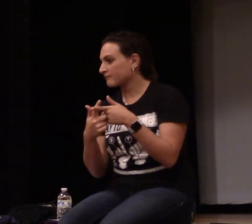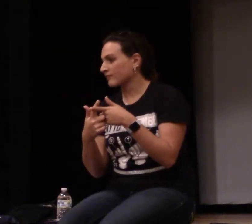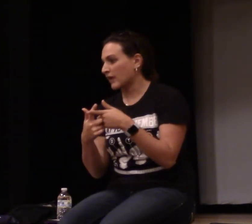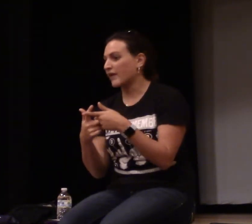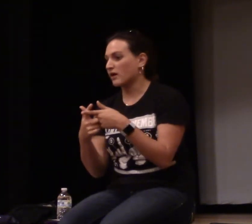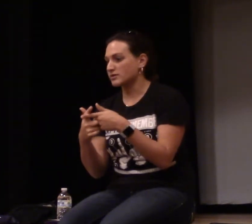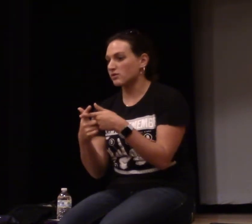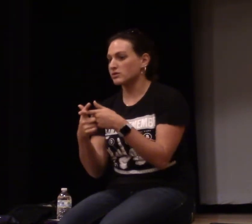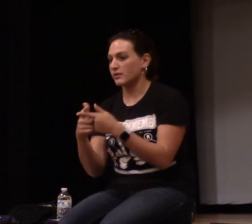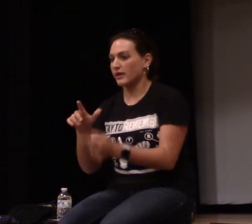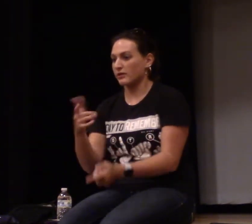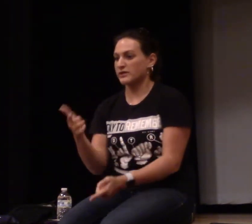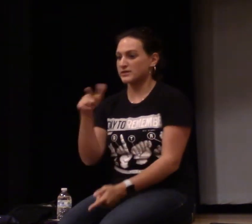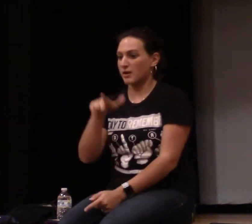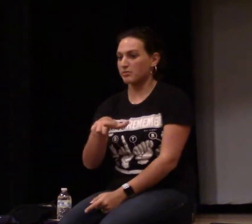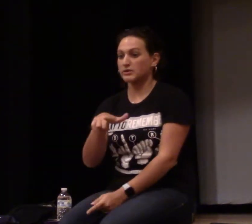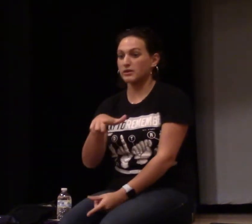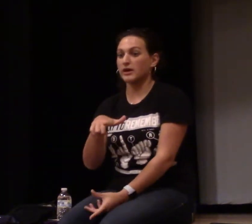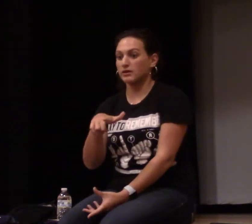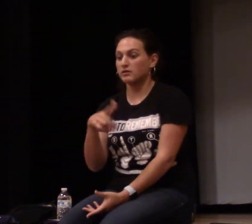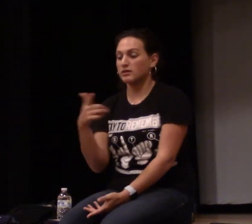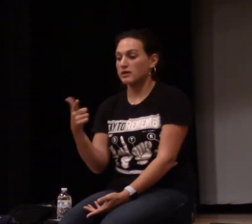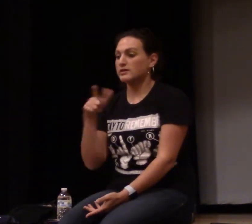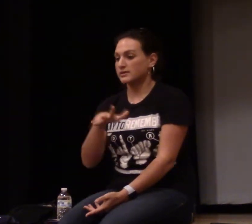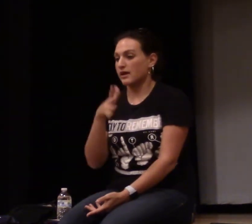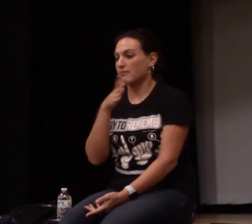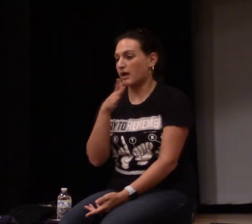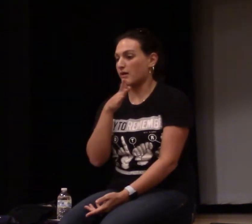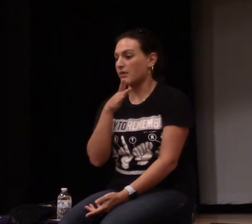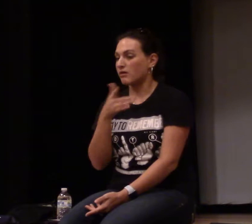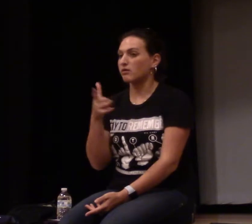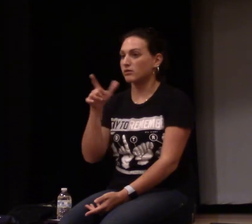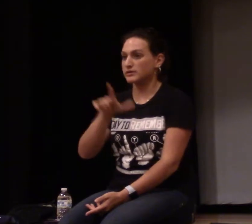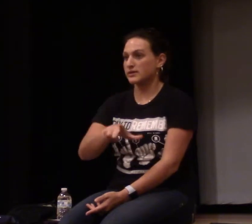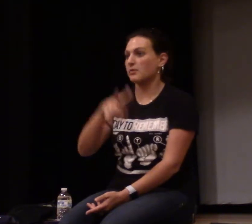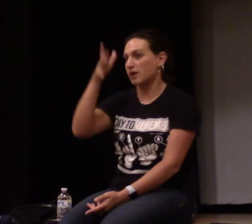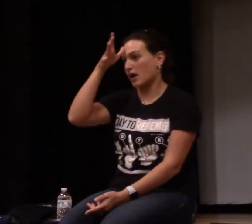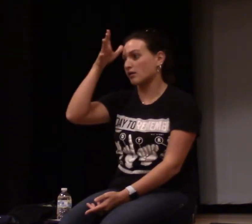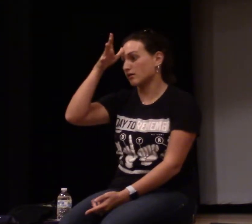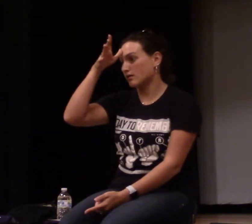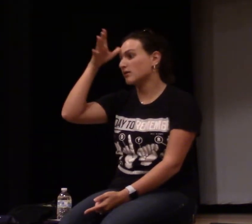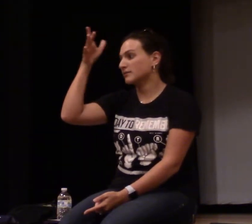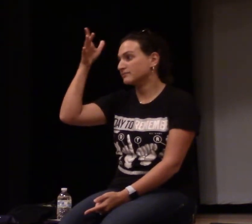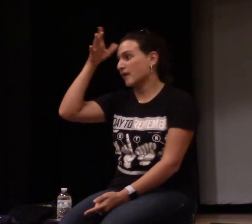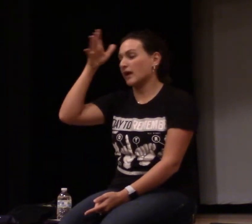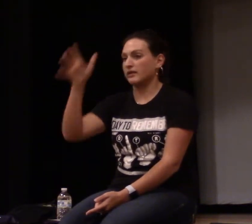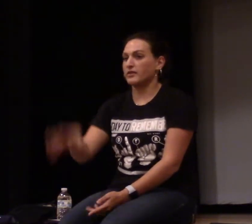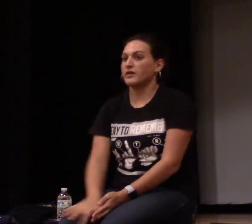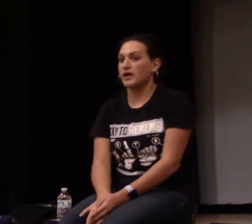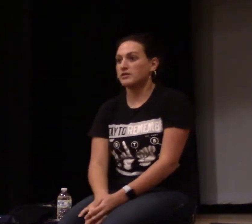And that also goes with like the step is like stepmom or stepdad, anything like that too.